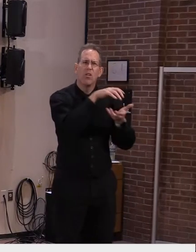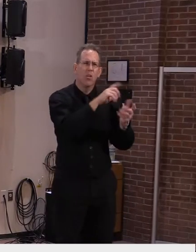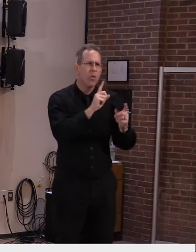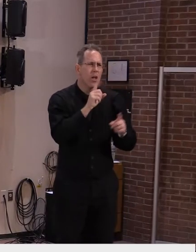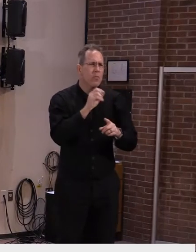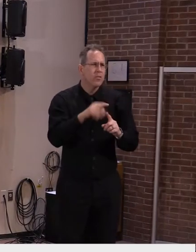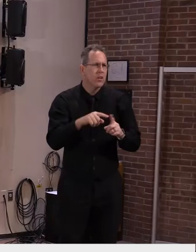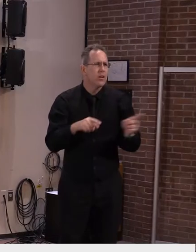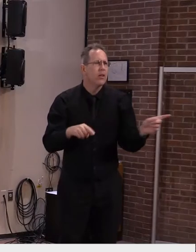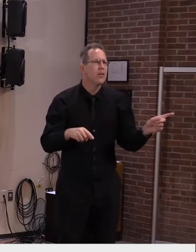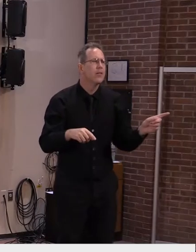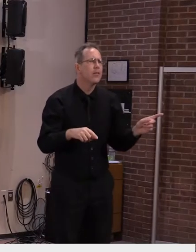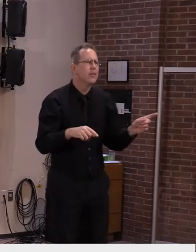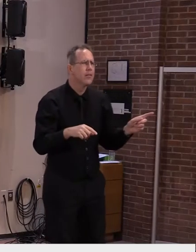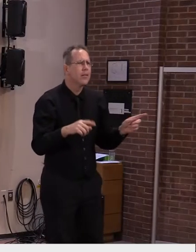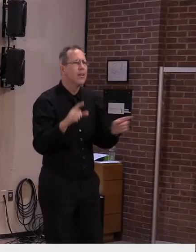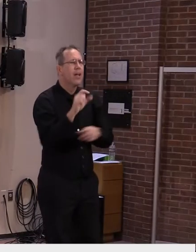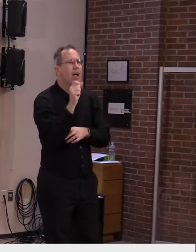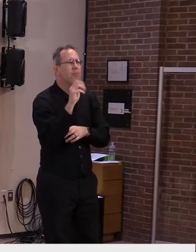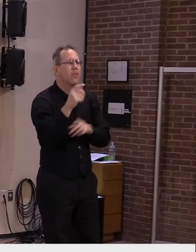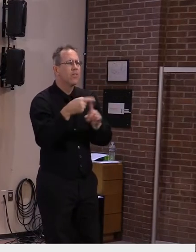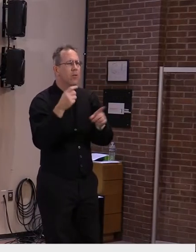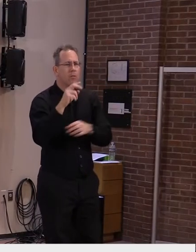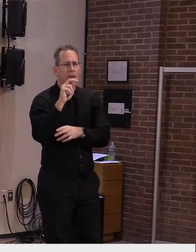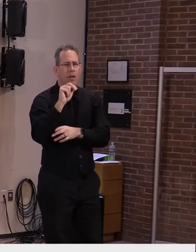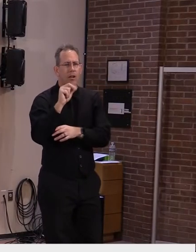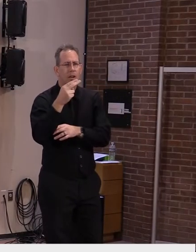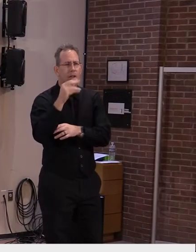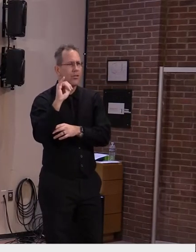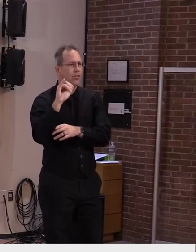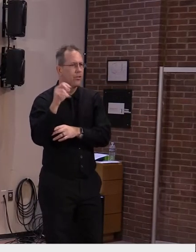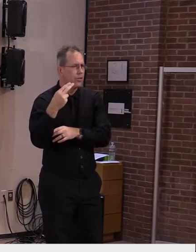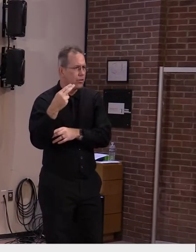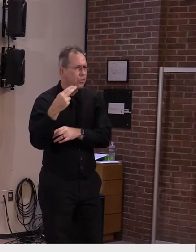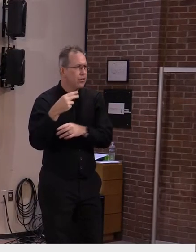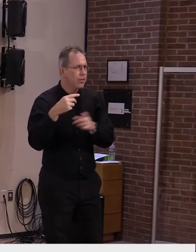is saying, trying to do the same sort of partnership there.